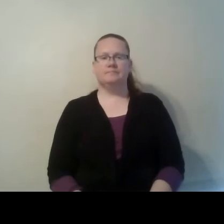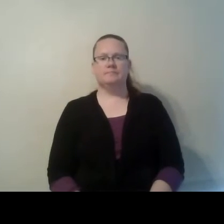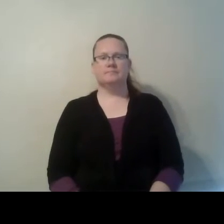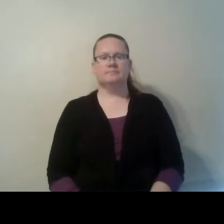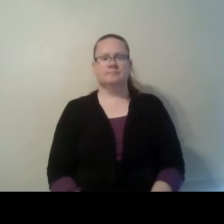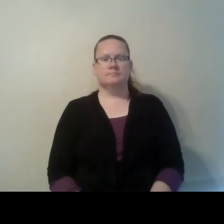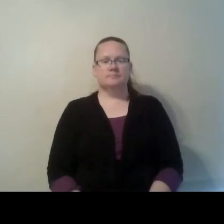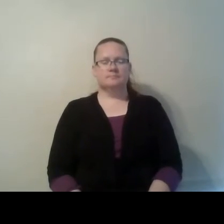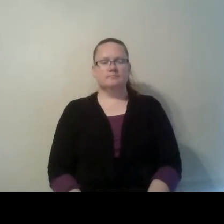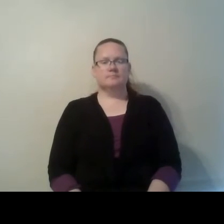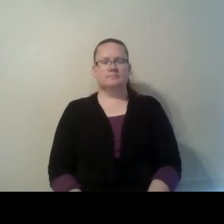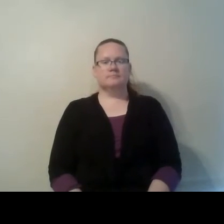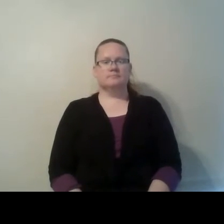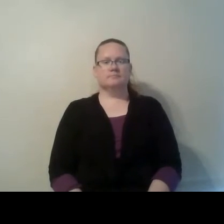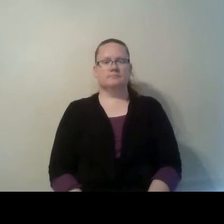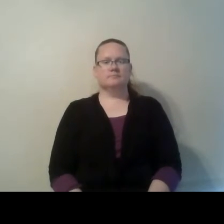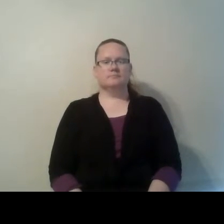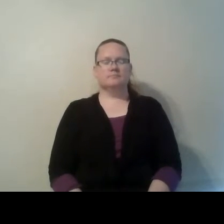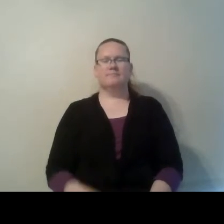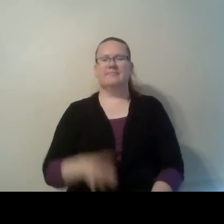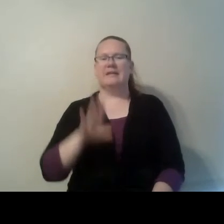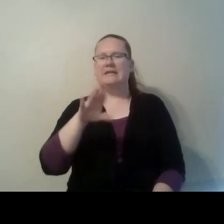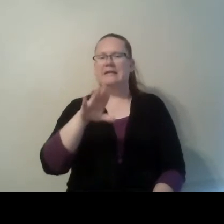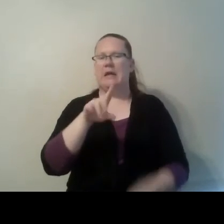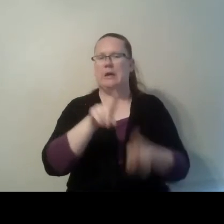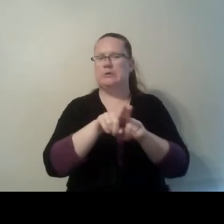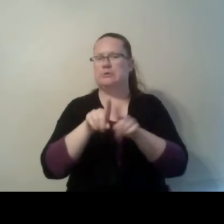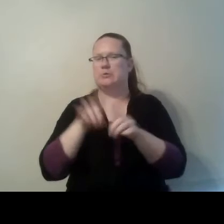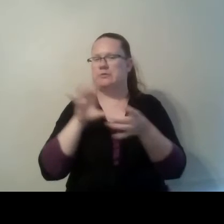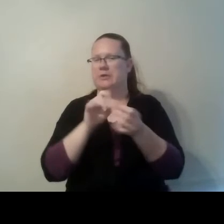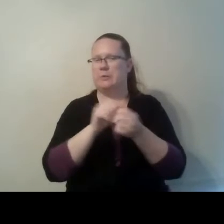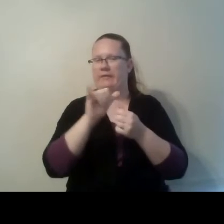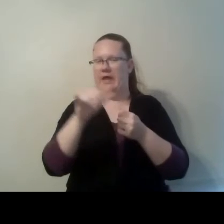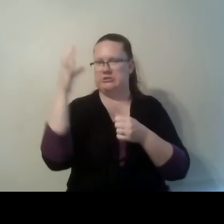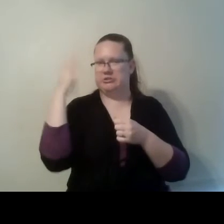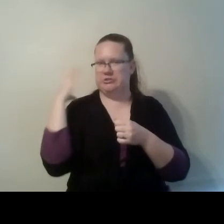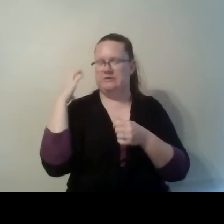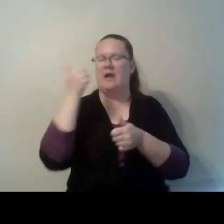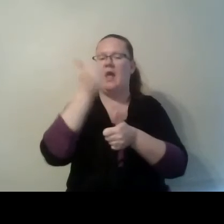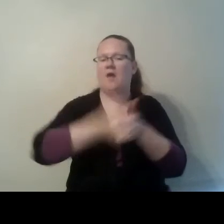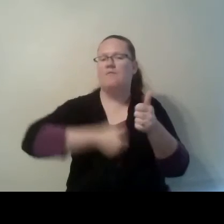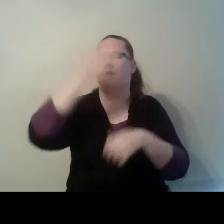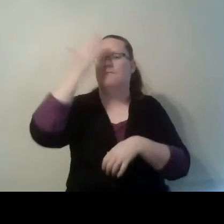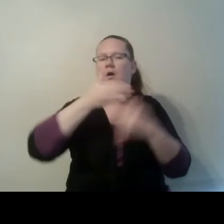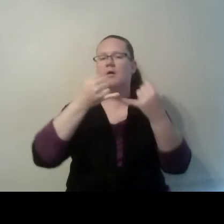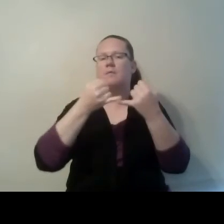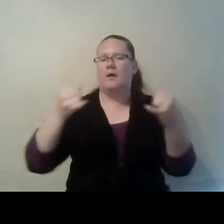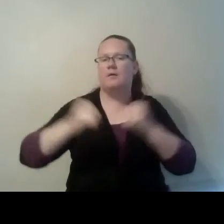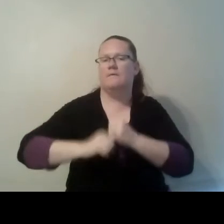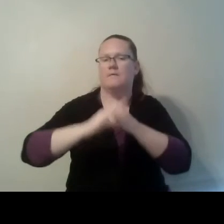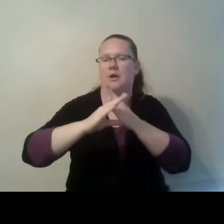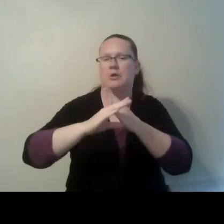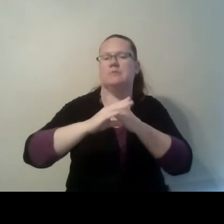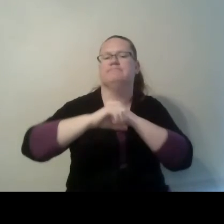And in relation to that, Chief, every frontline defender that you are in charge of on the